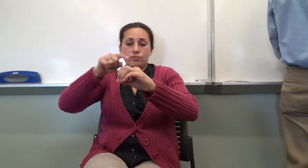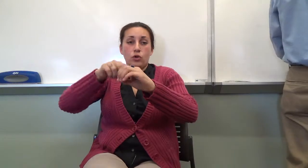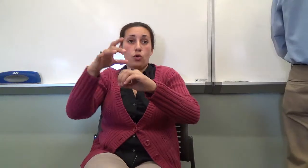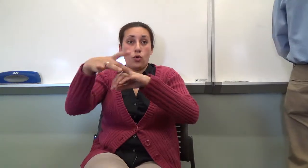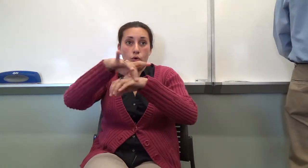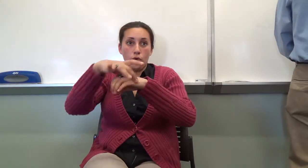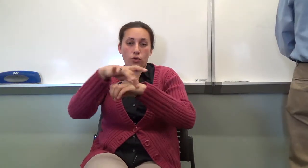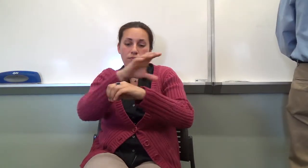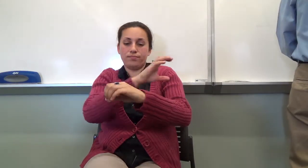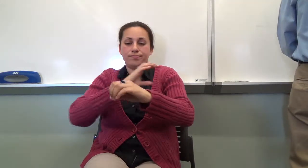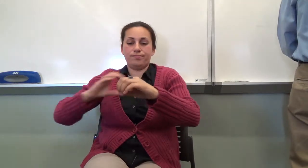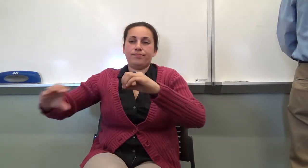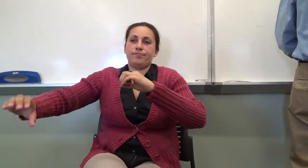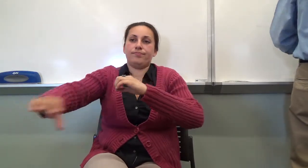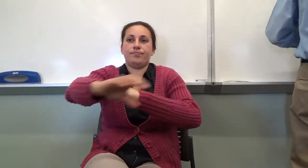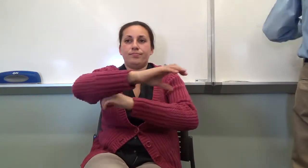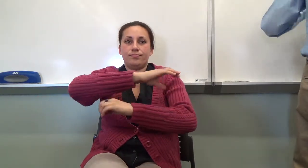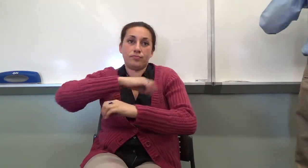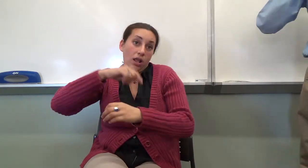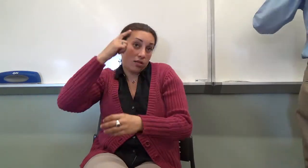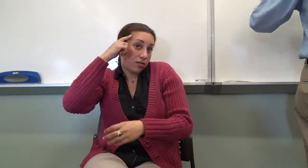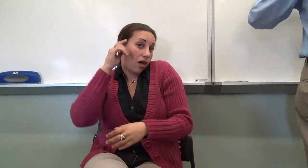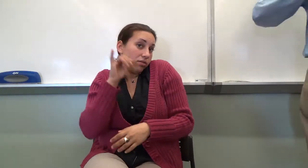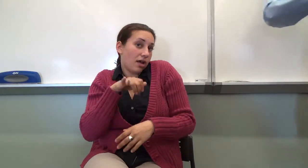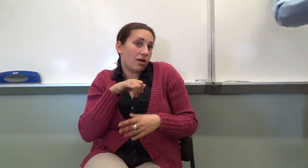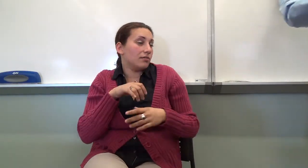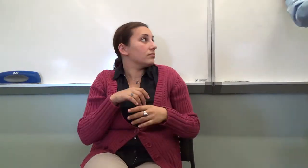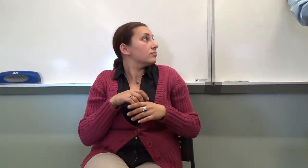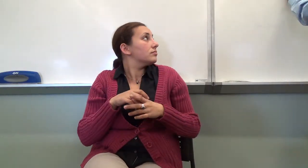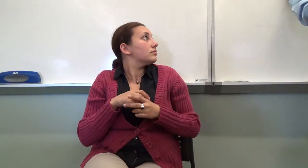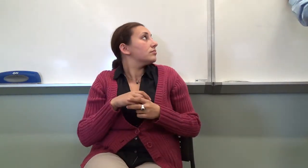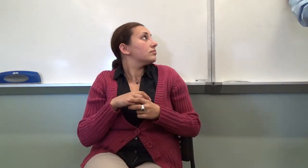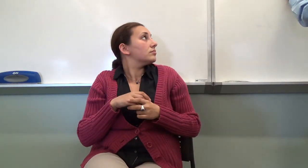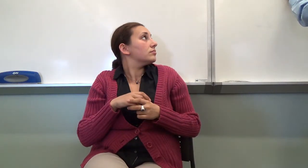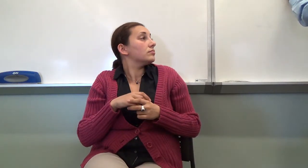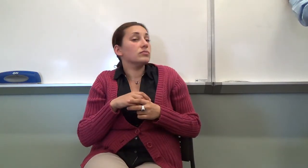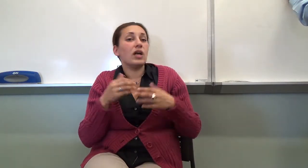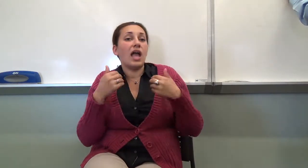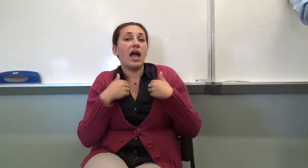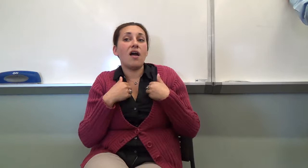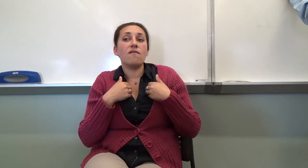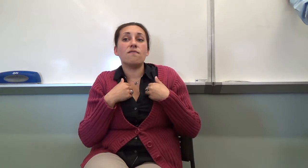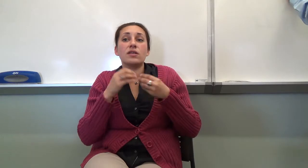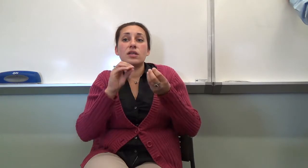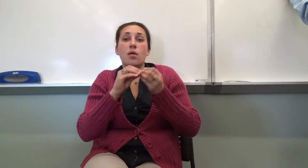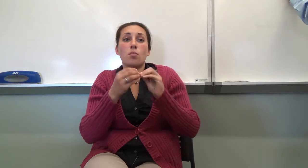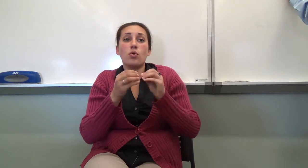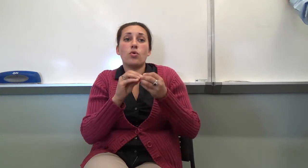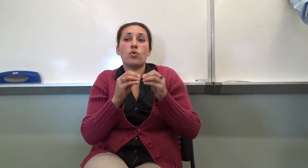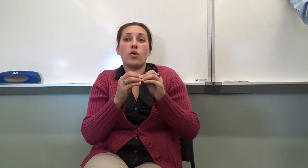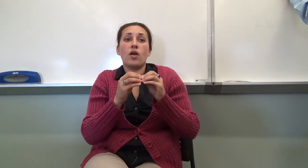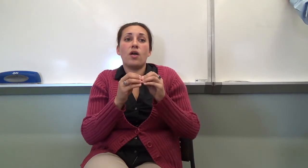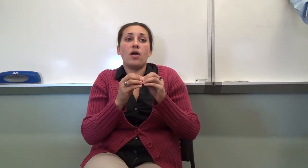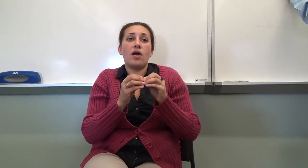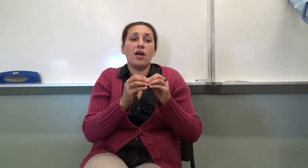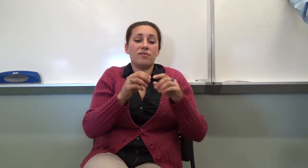obvious, but that's what they thought. So they put a certain number of degrees in that circle, which related to the number of days a